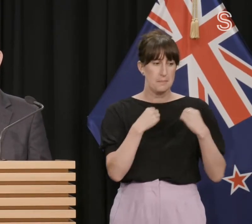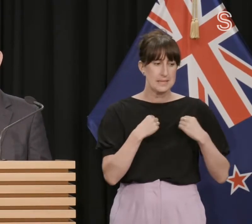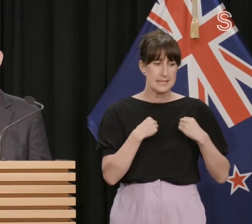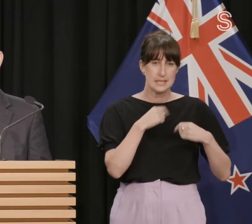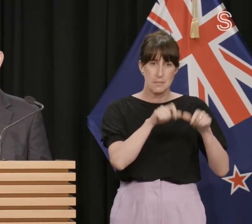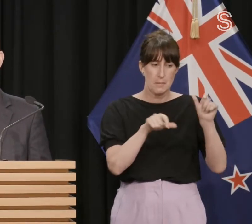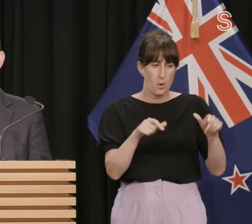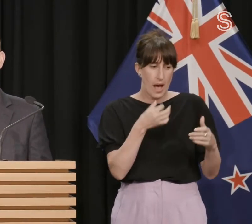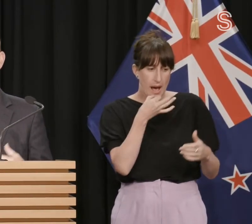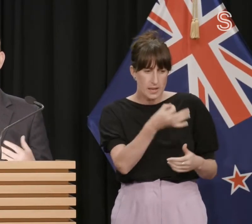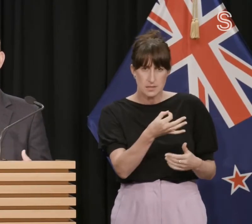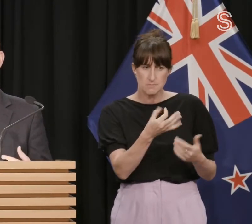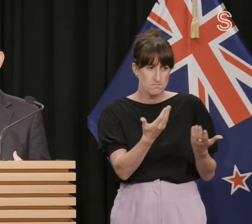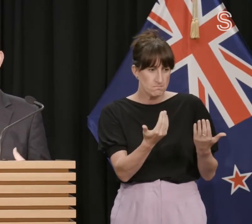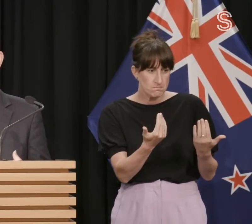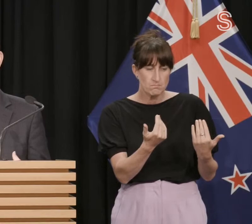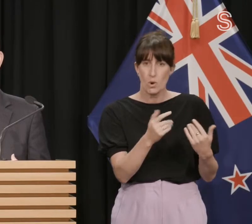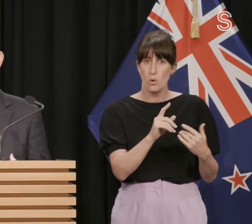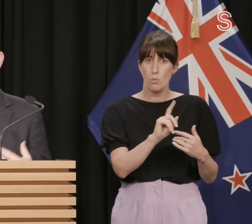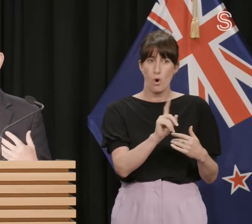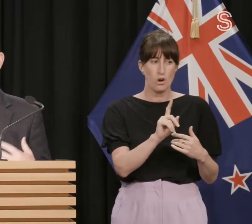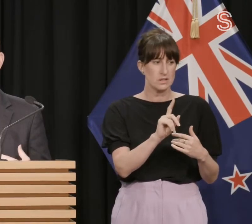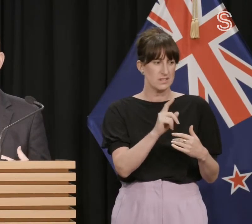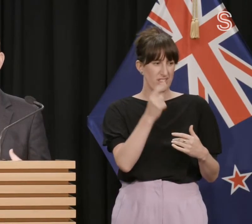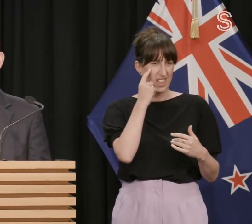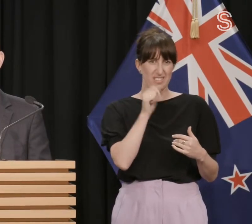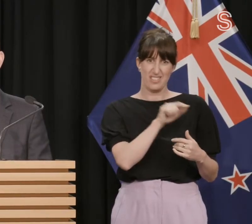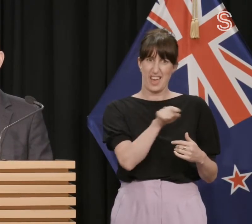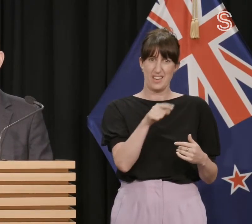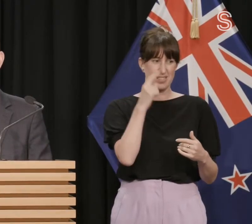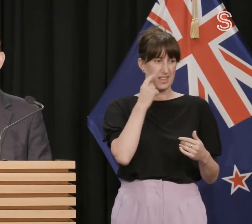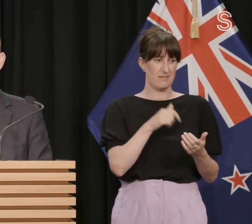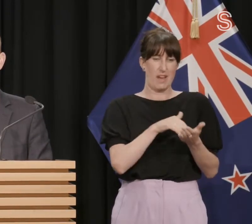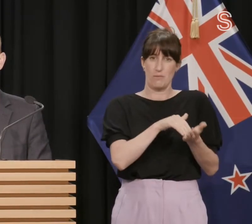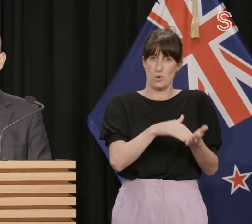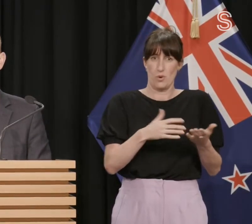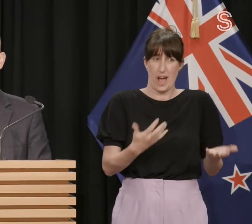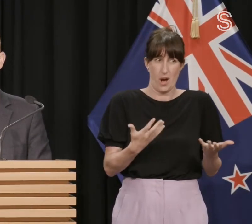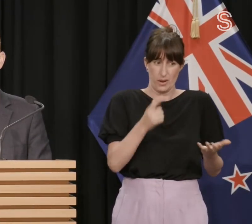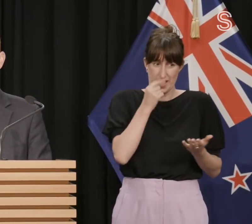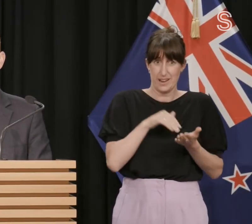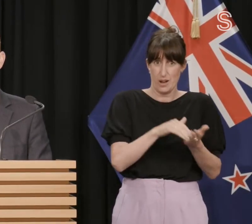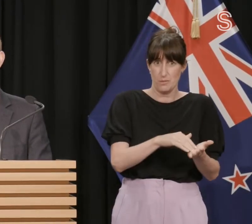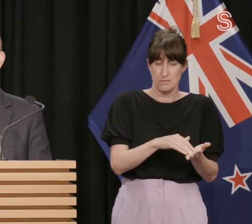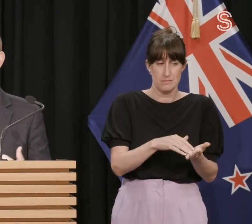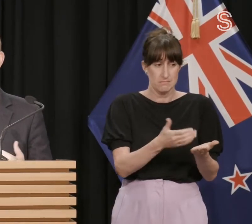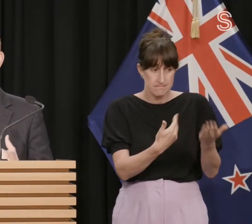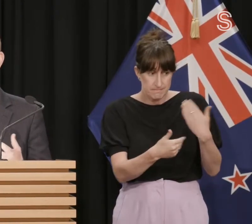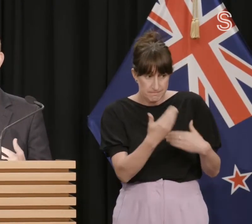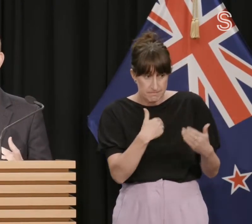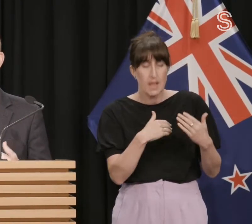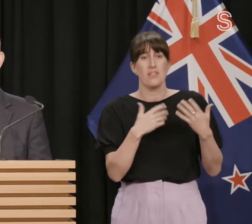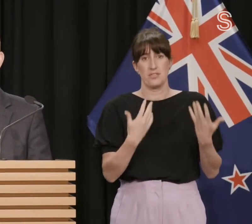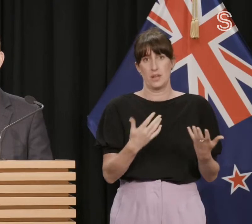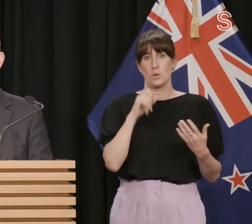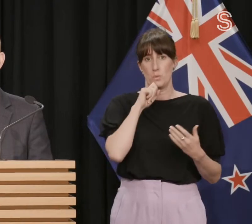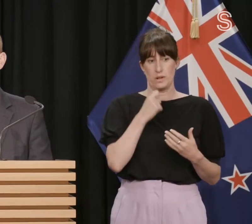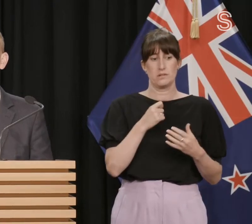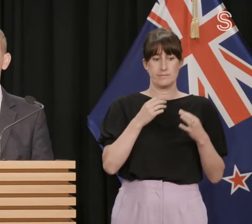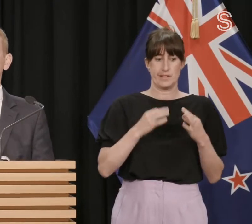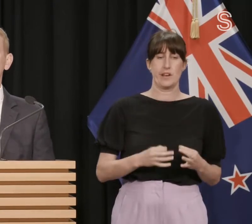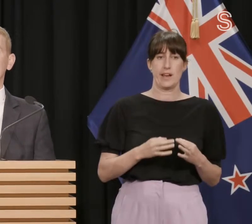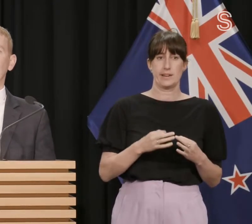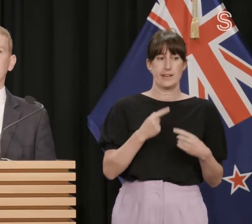will be most useful. So I want to hear from them, you know, what it is that they are looking for, and then, you know, we'll respond to